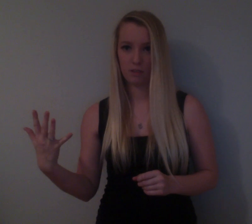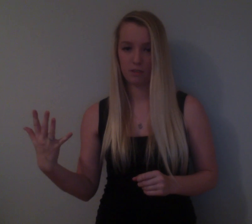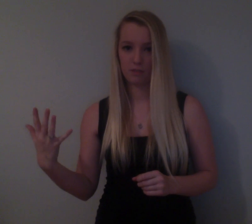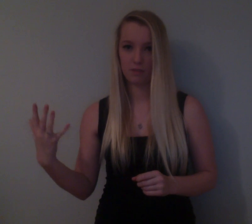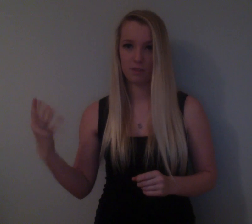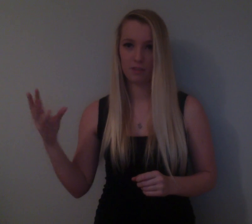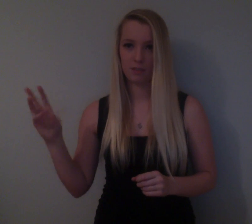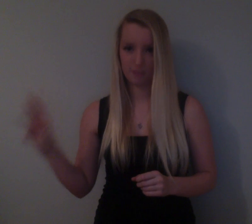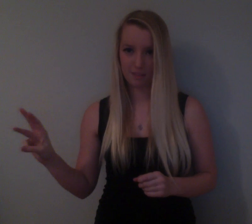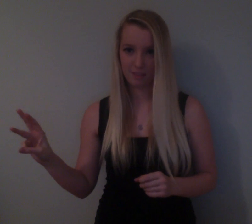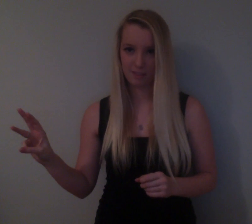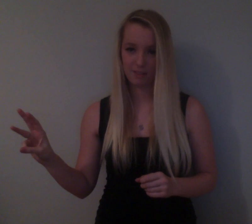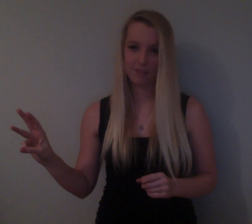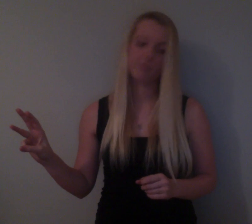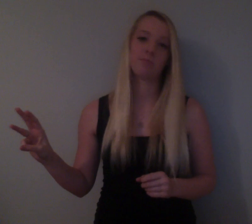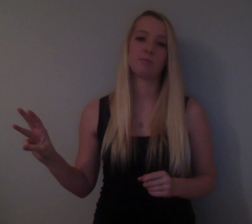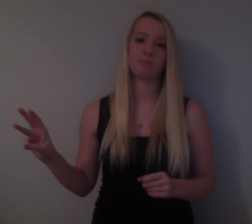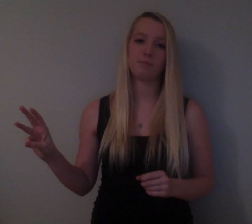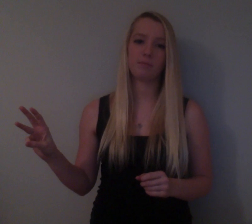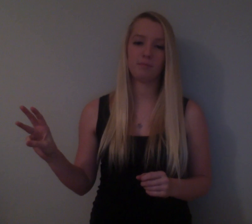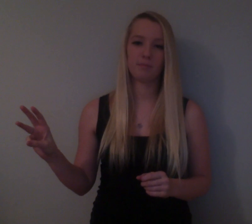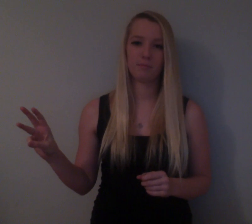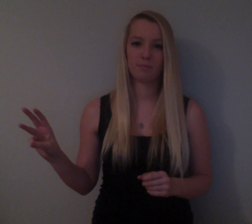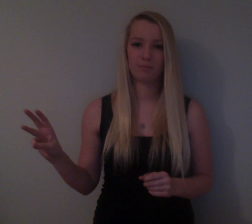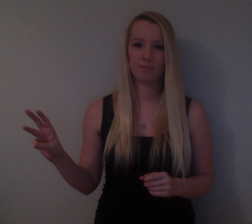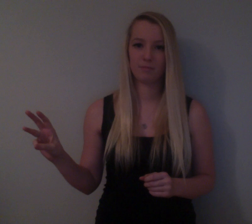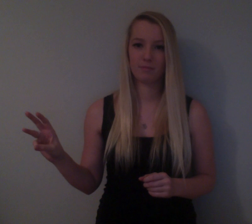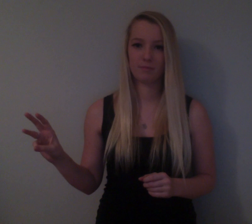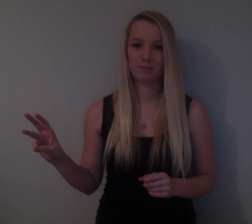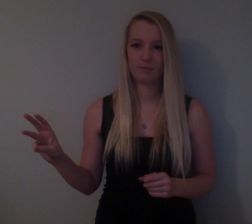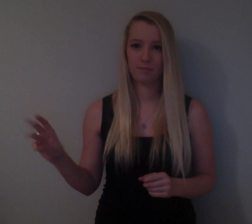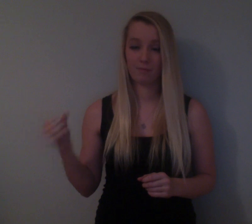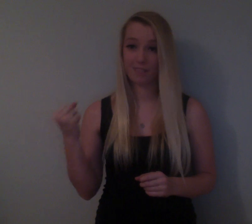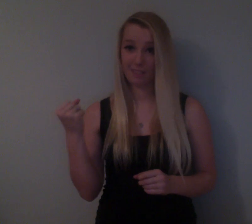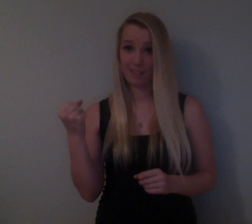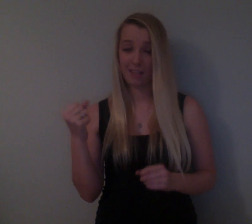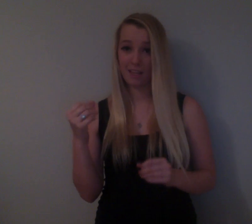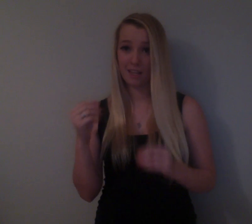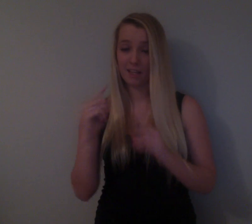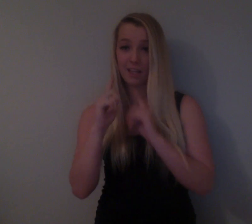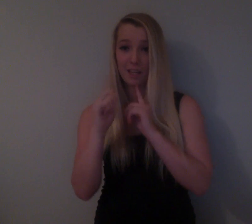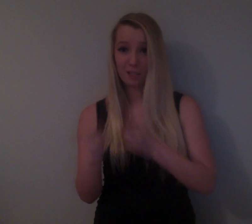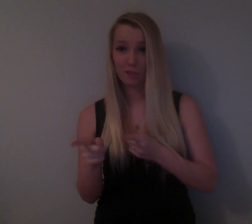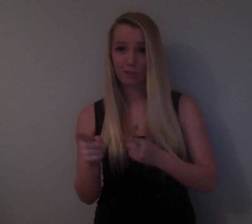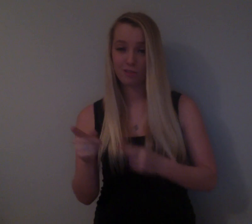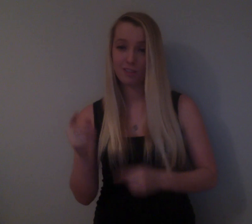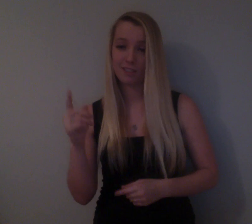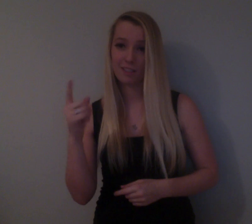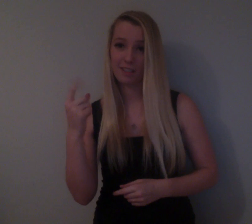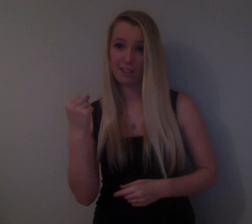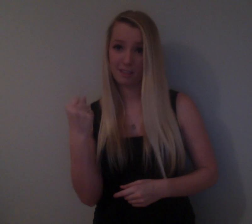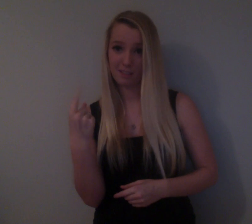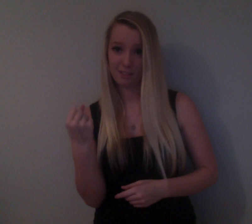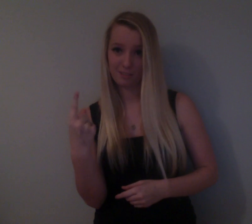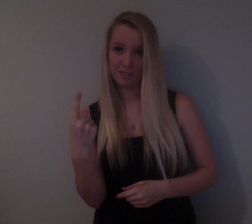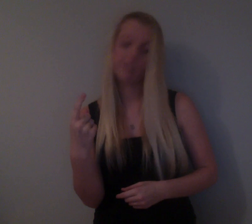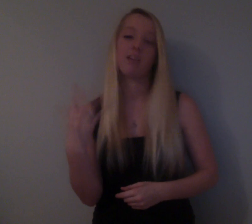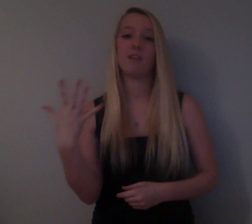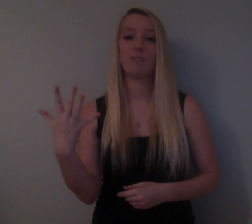5, 6. We're at 11. So 5 plus 6 is equal to 11.